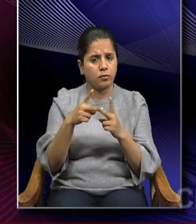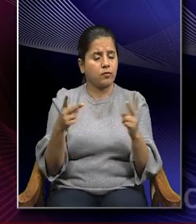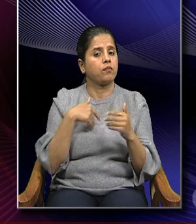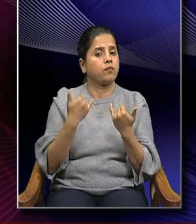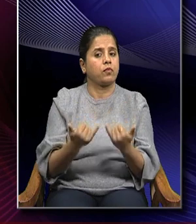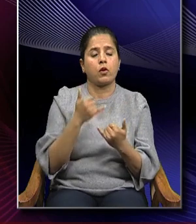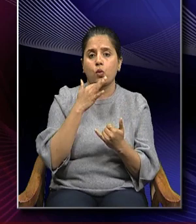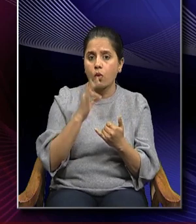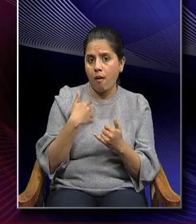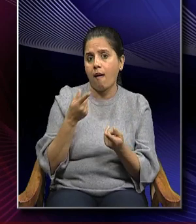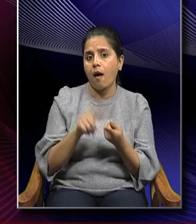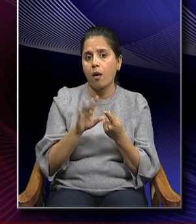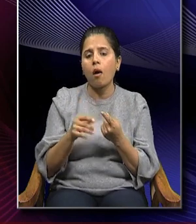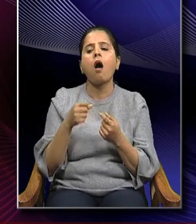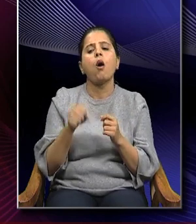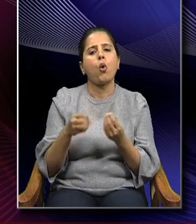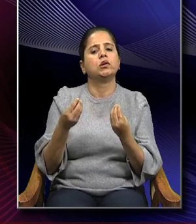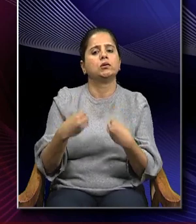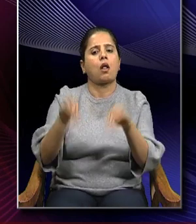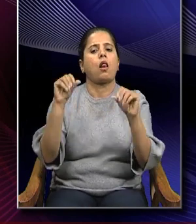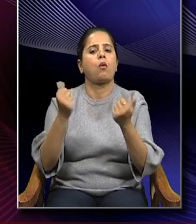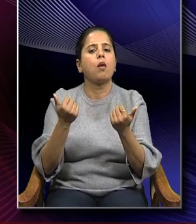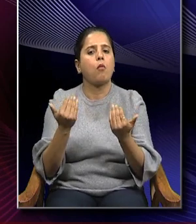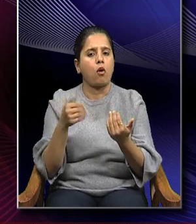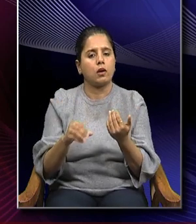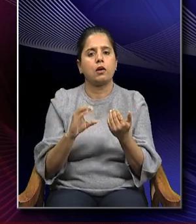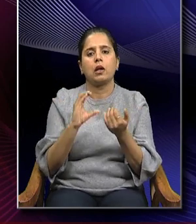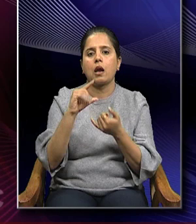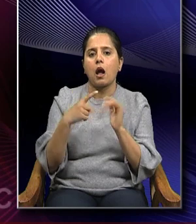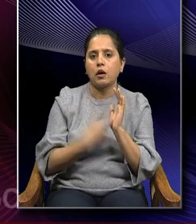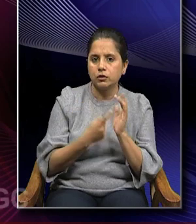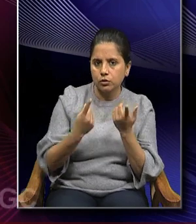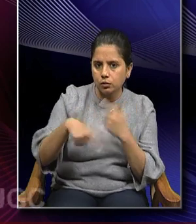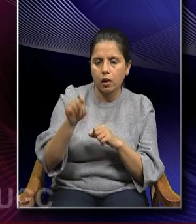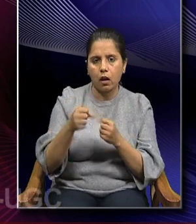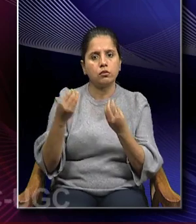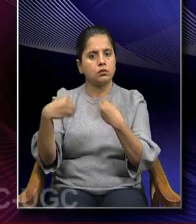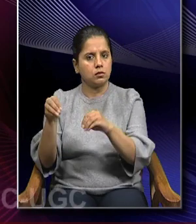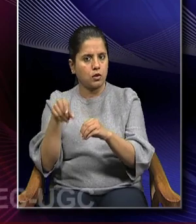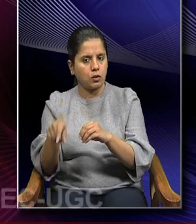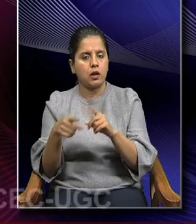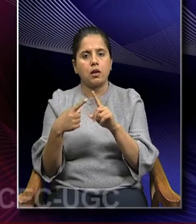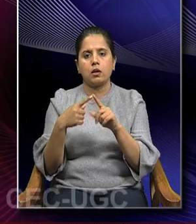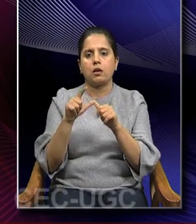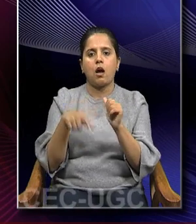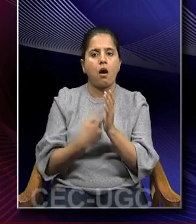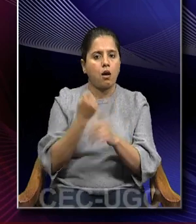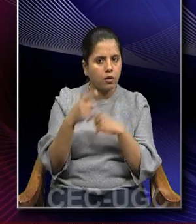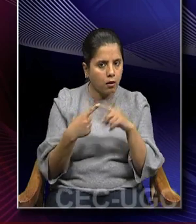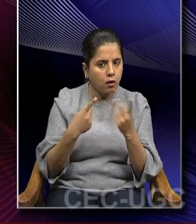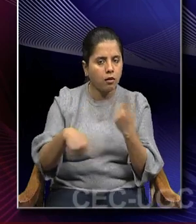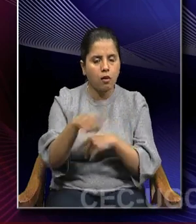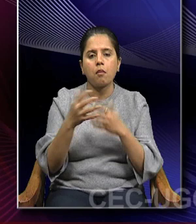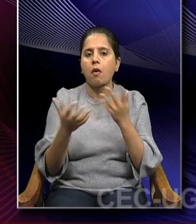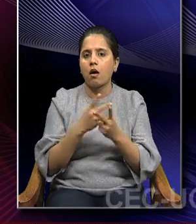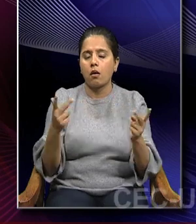are eventually able to sell it to the customers, or it is coming in the hands of the target market or the customers.